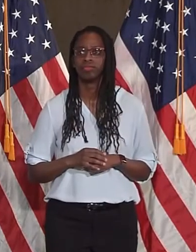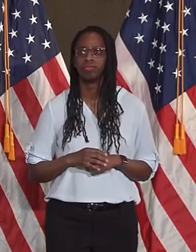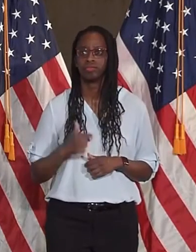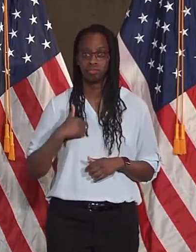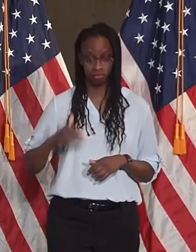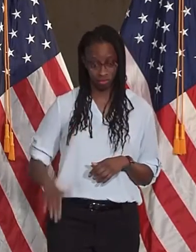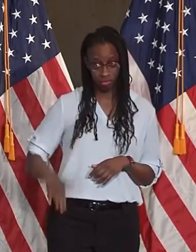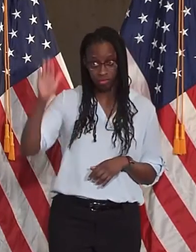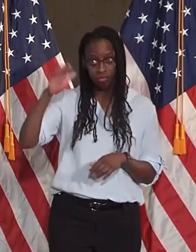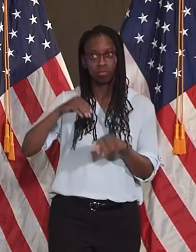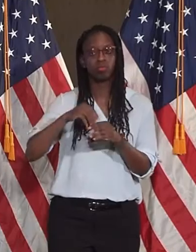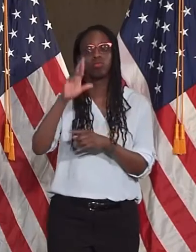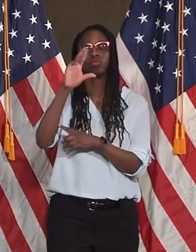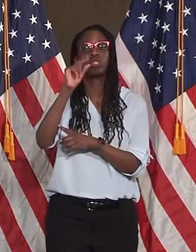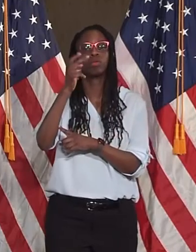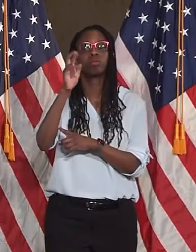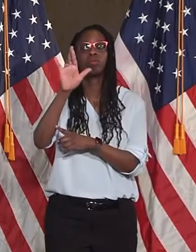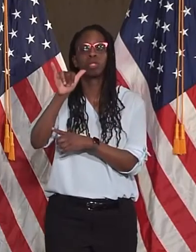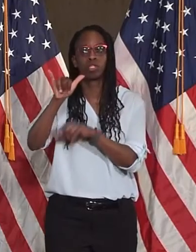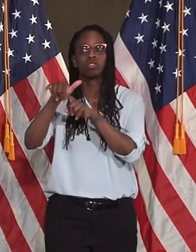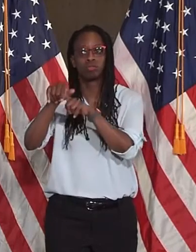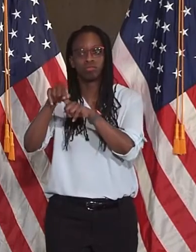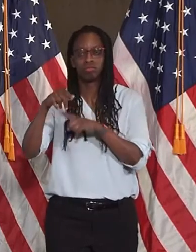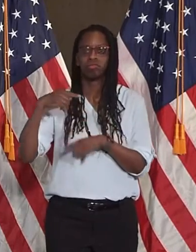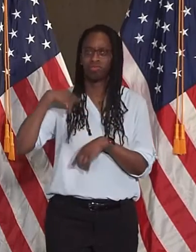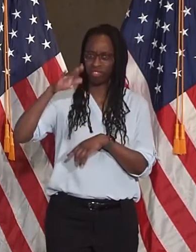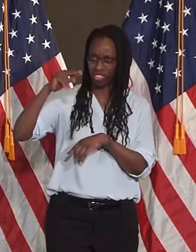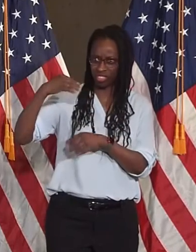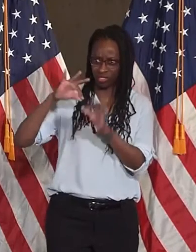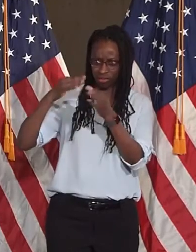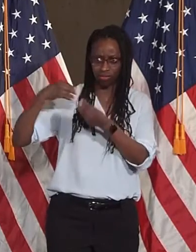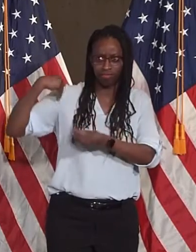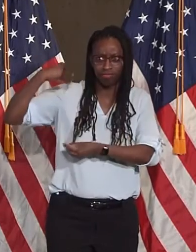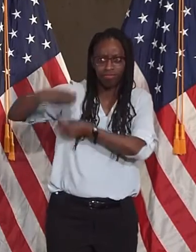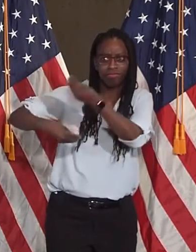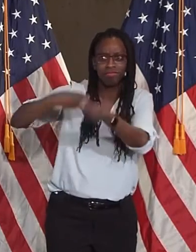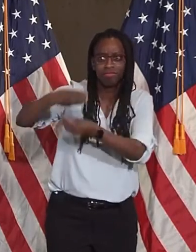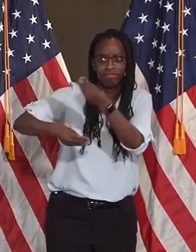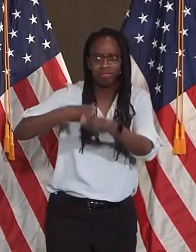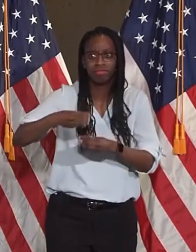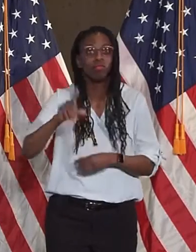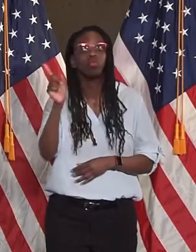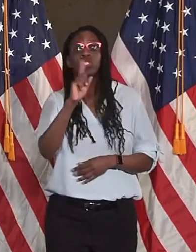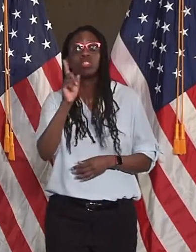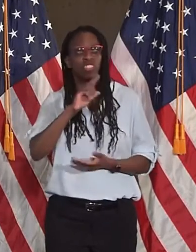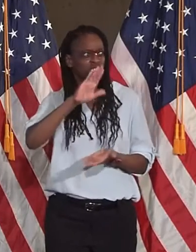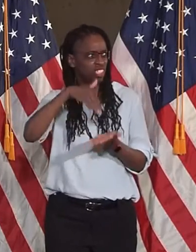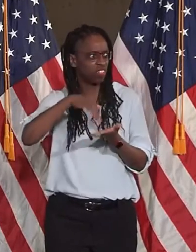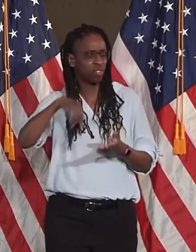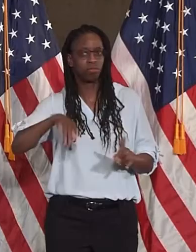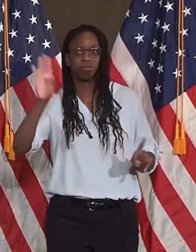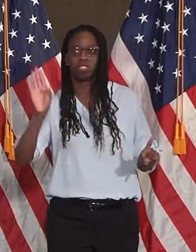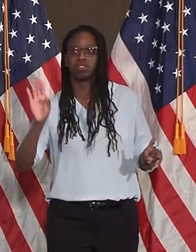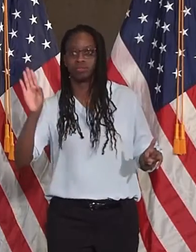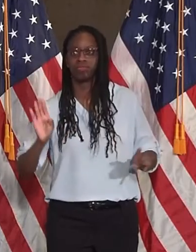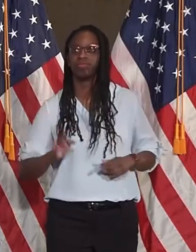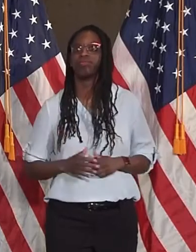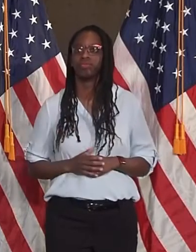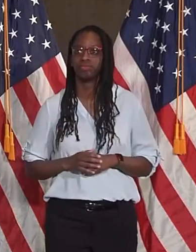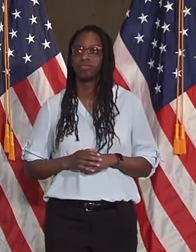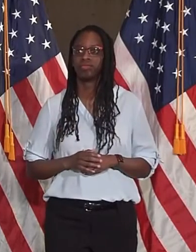the center of our great city. I come from a long line of proud